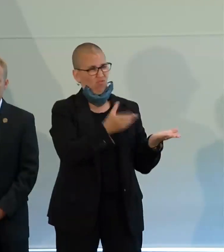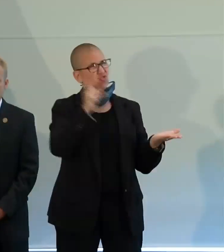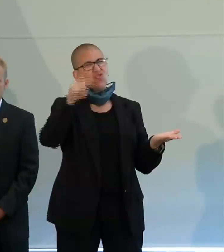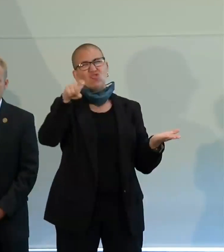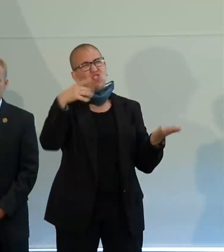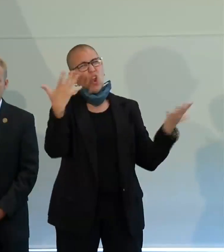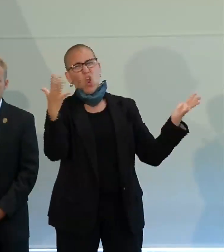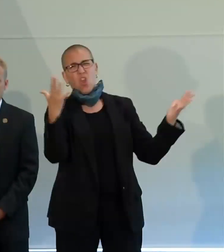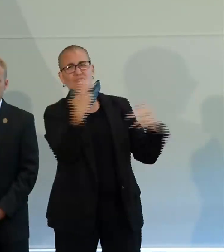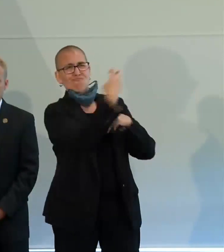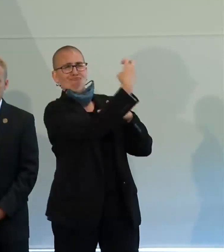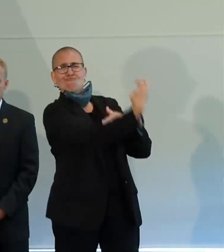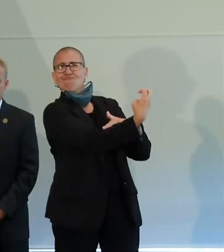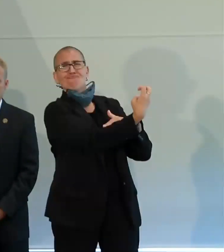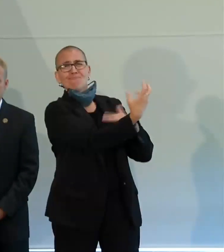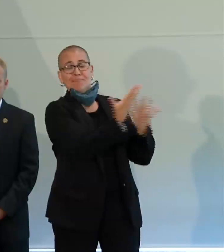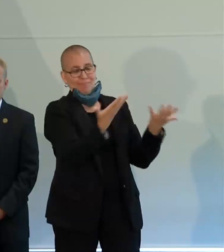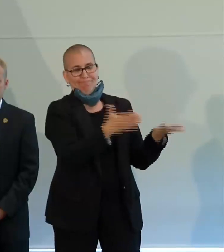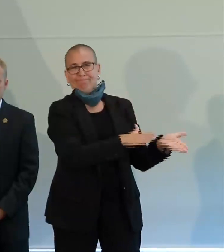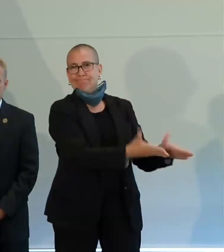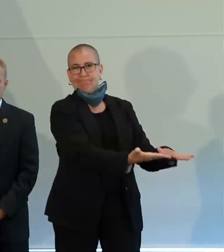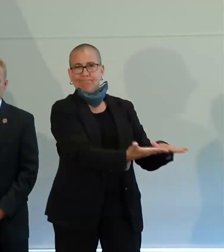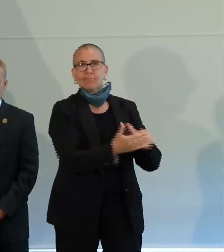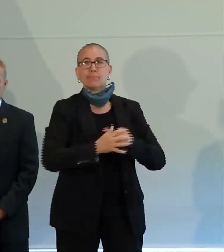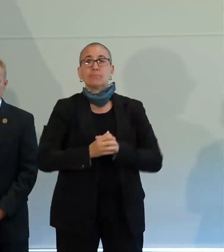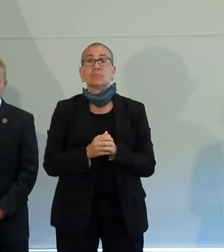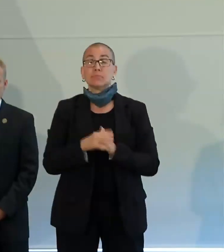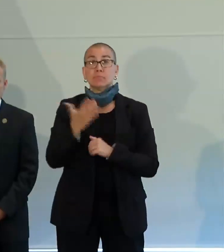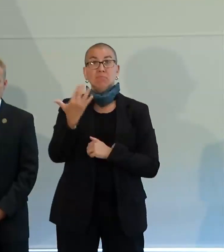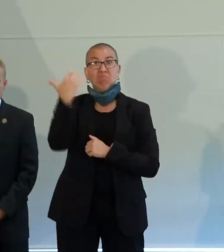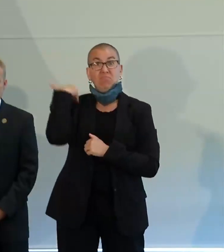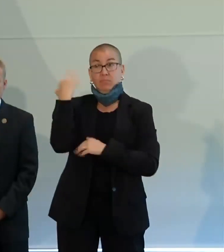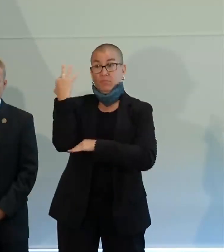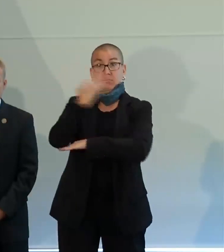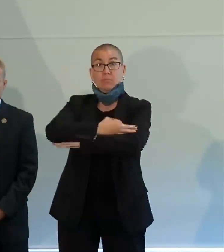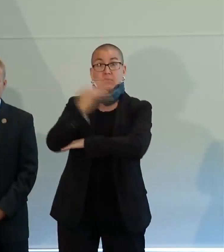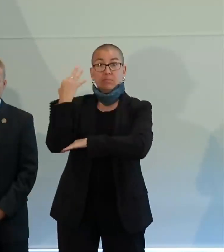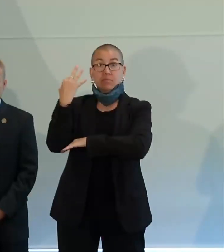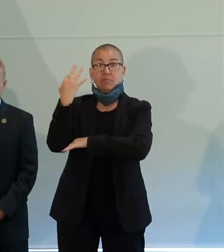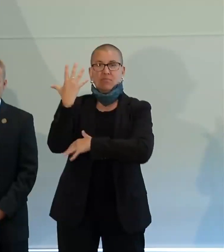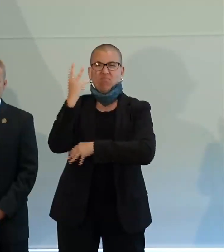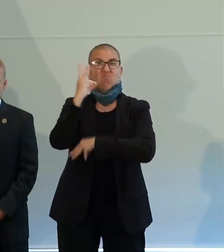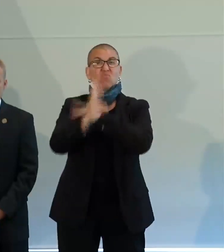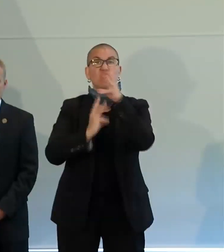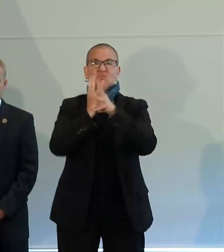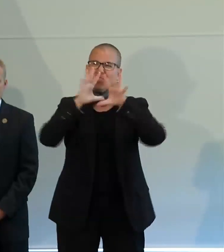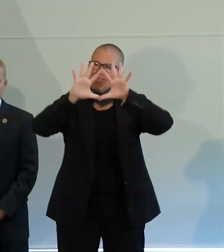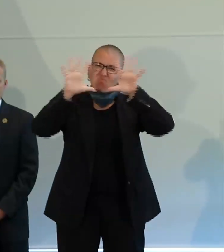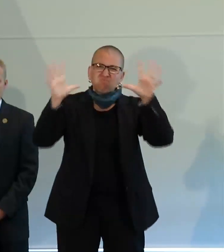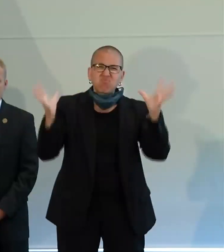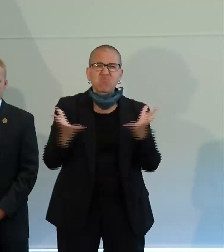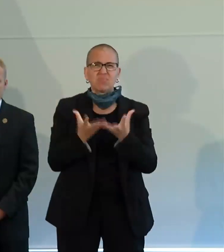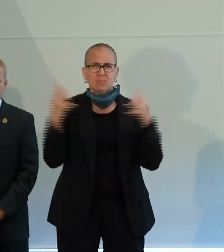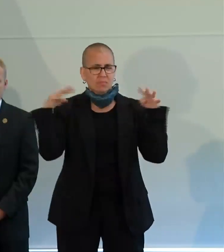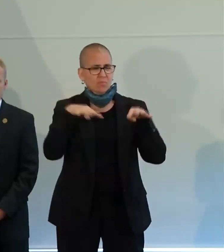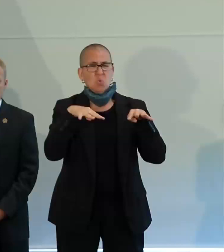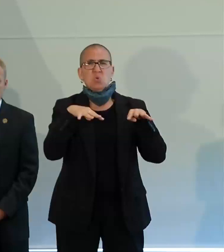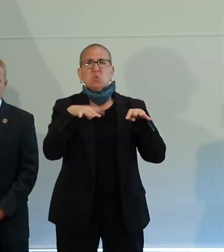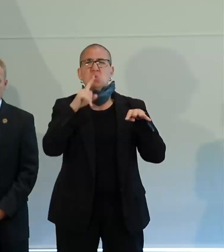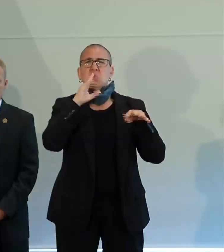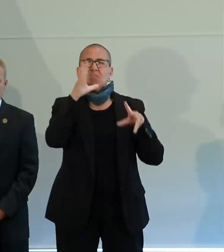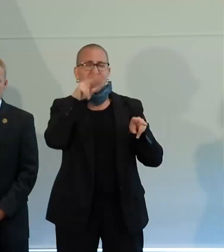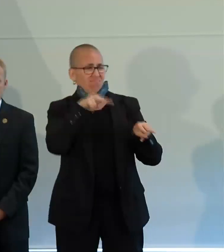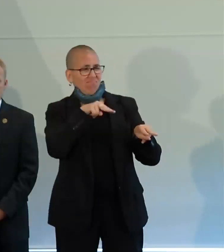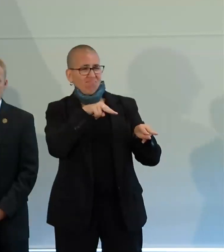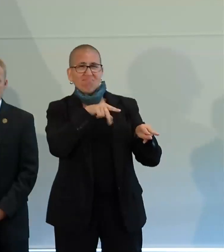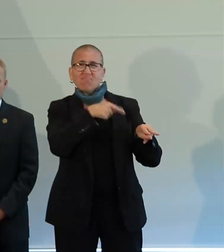alive, but he's not. About 9 days ago, the world watched Floyd utter his very last words, "I can't breathe,"